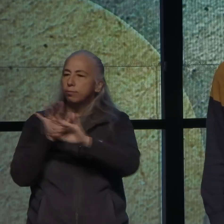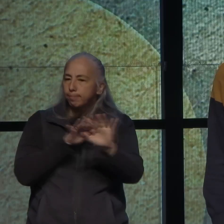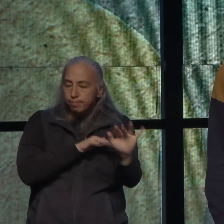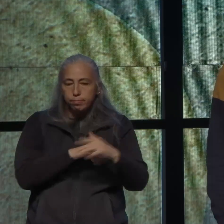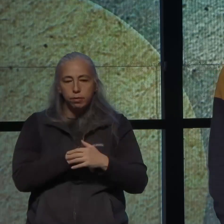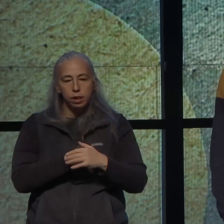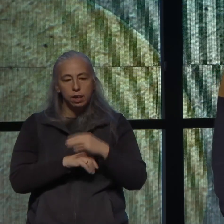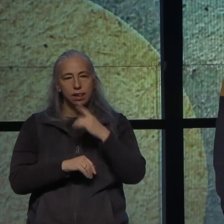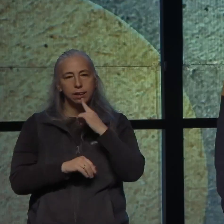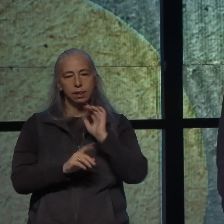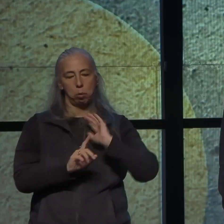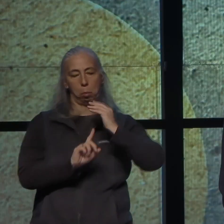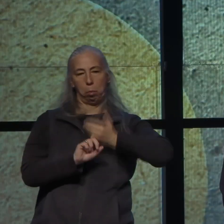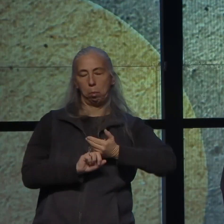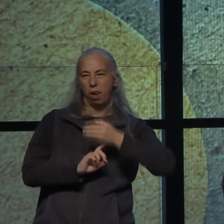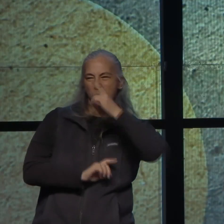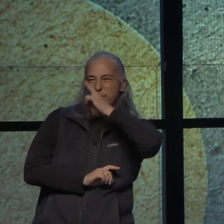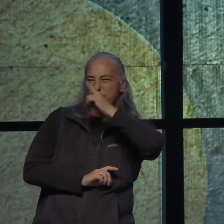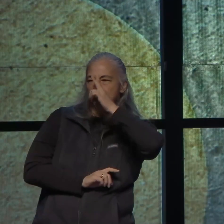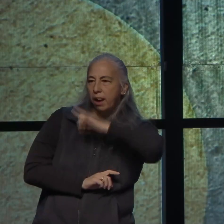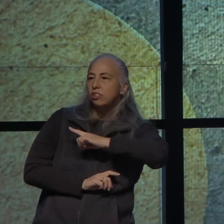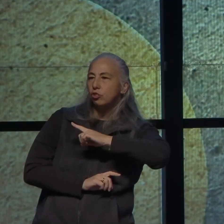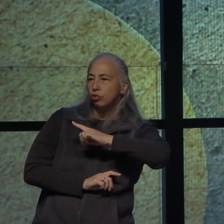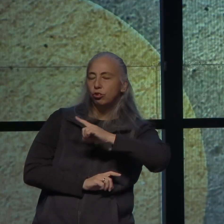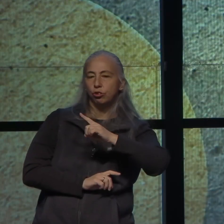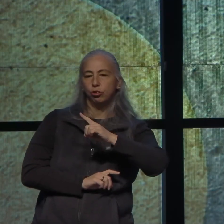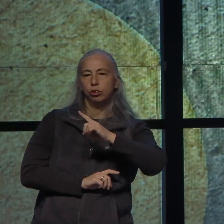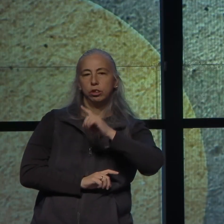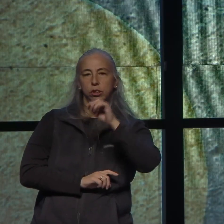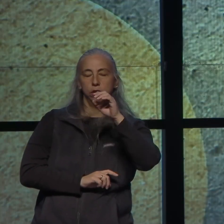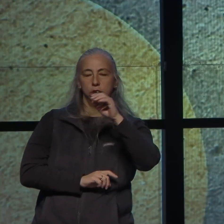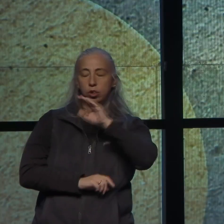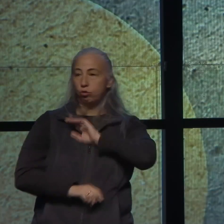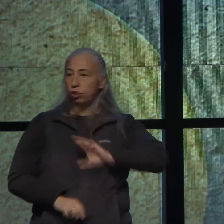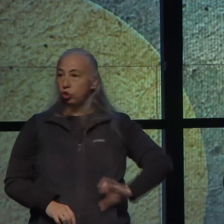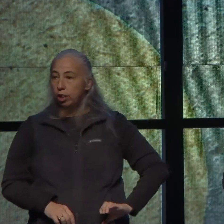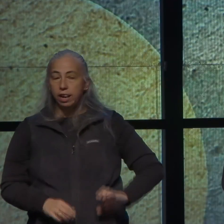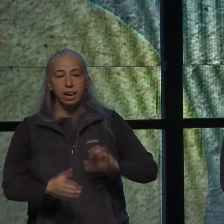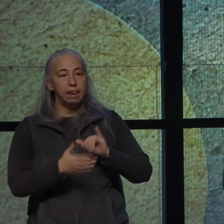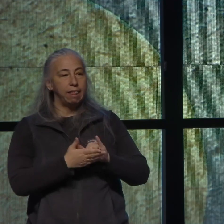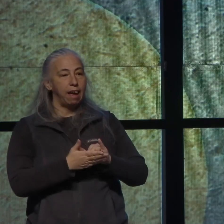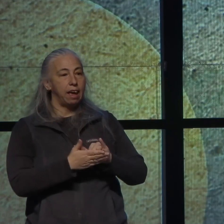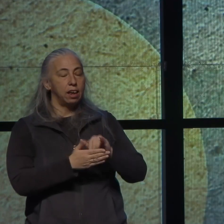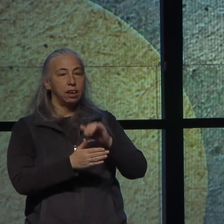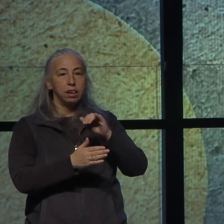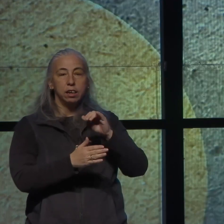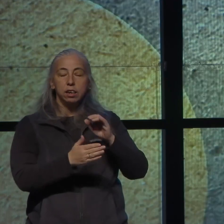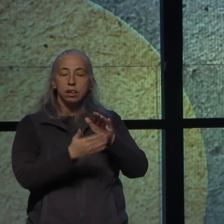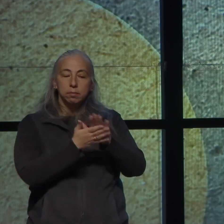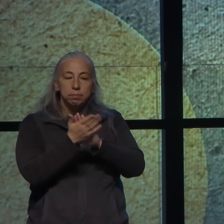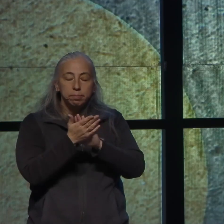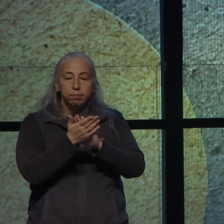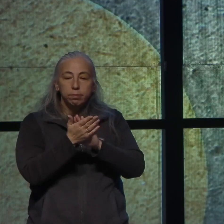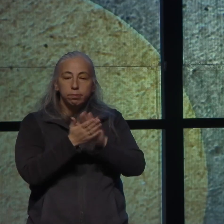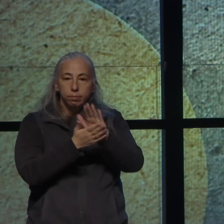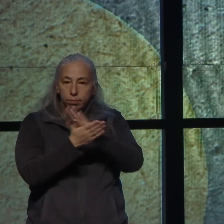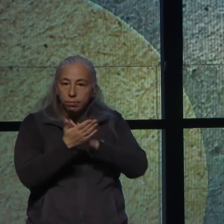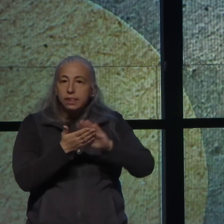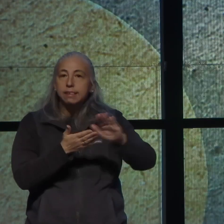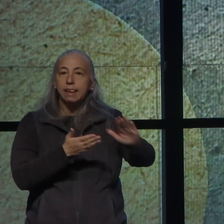imposter Christianity, a heretical faith that sanctifies lies and the most serious threat to democracy in